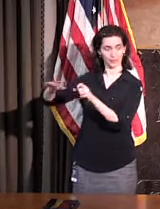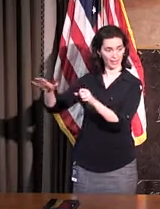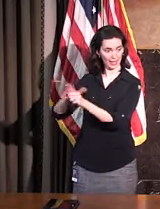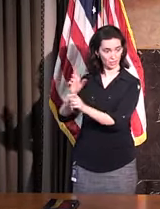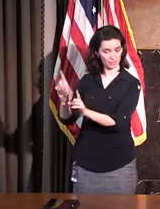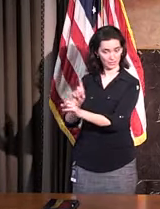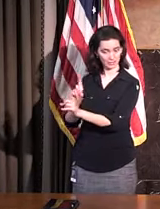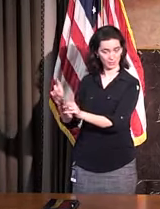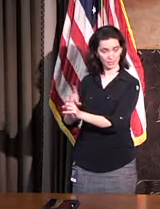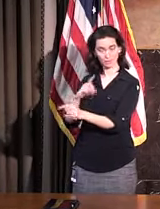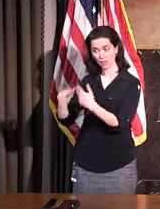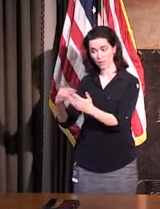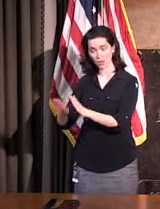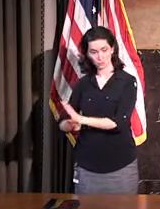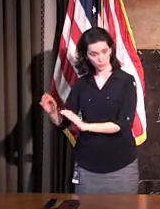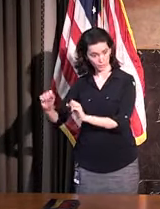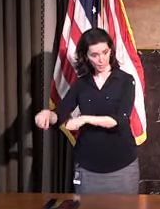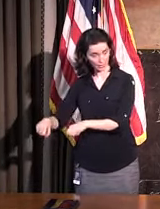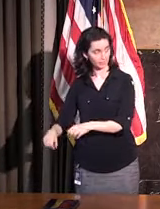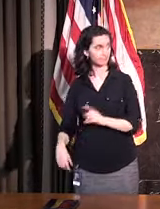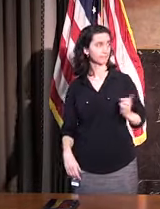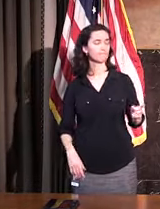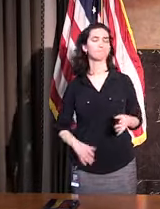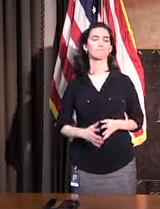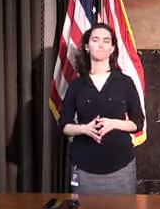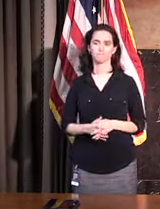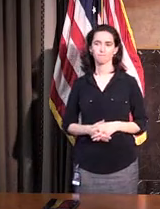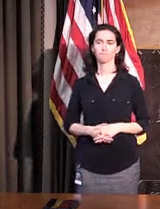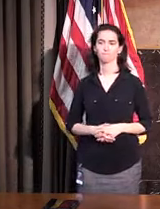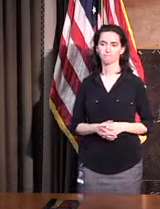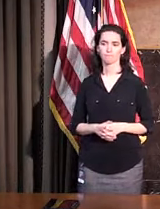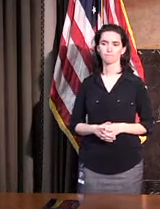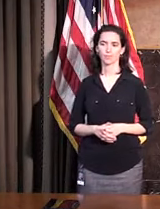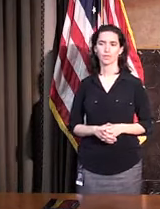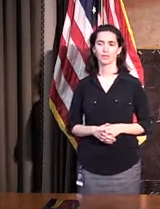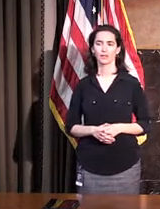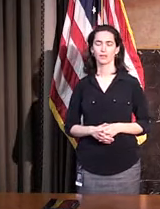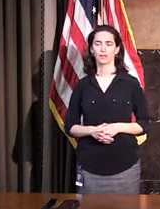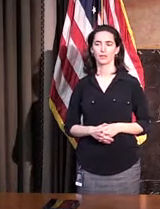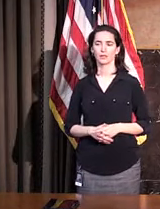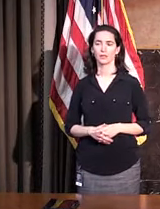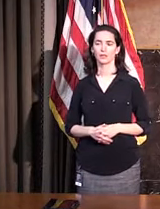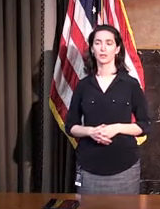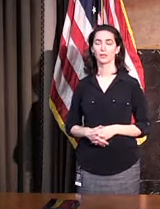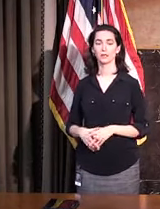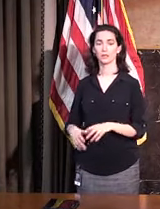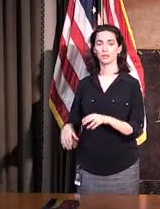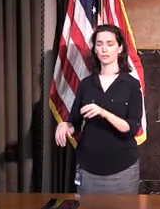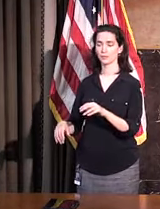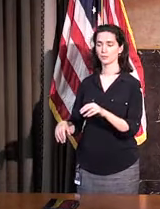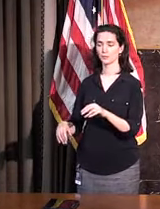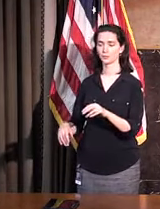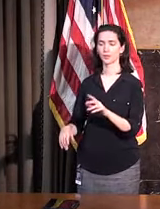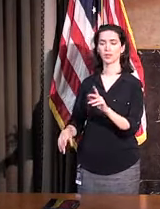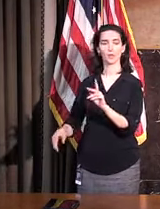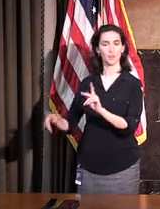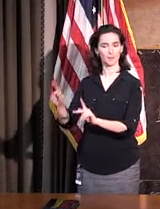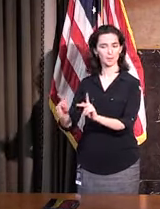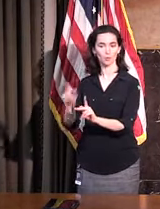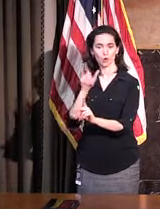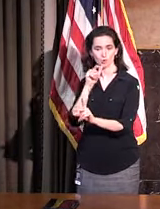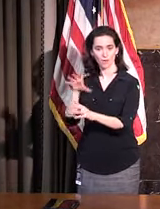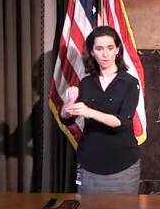action? Yeah, look, I'm not going to second guess. I believe that the individuals who actually completed